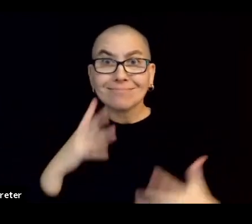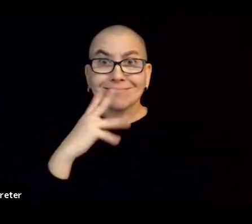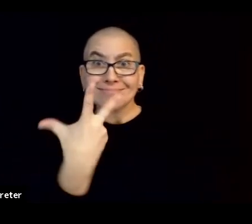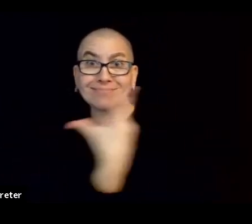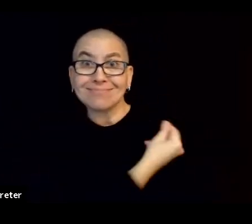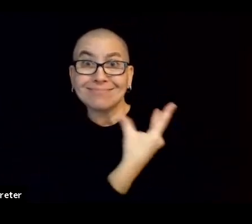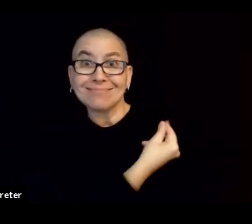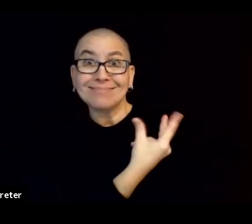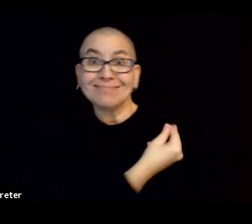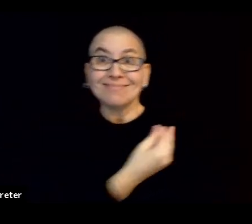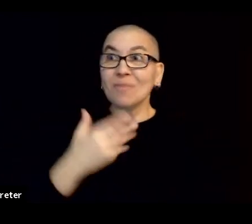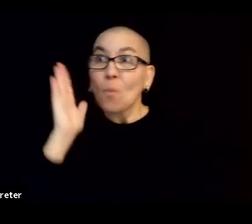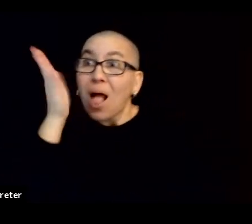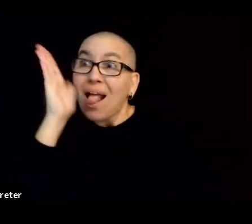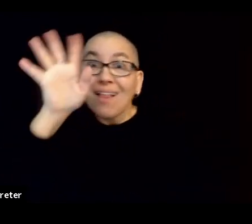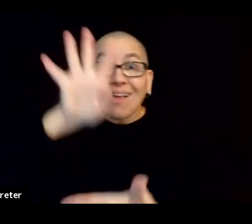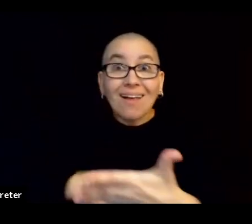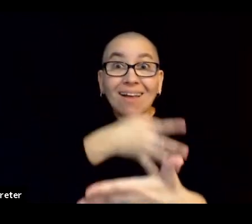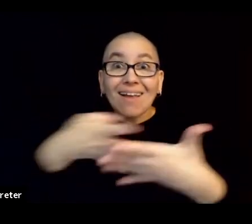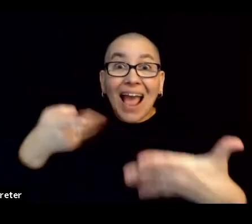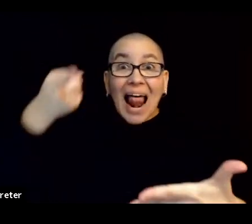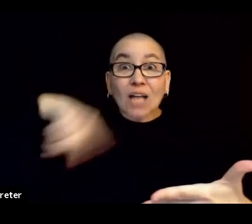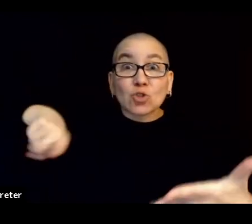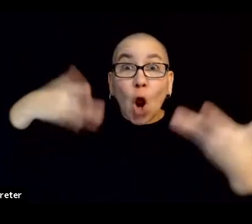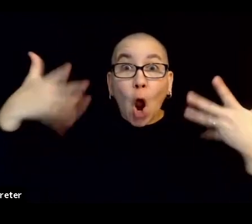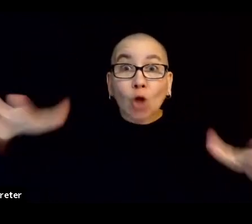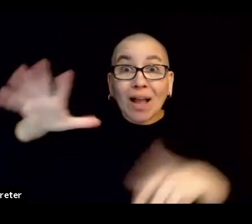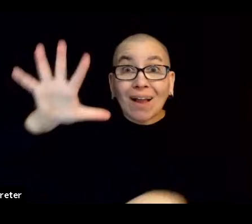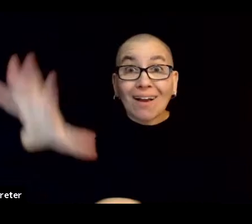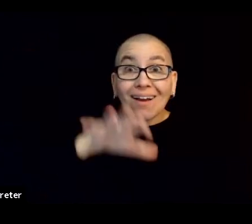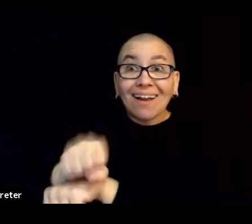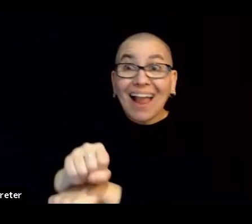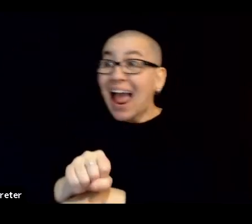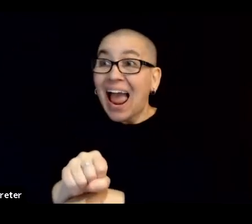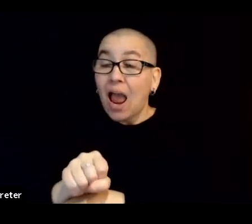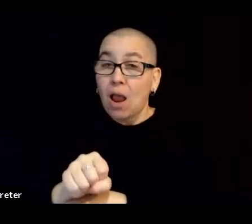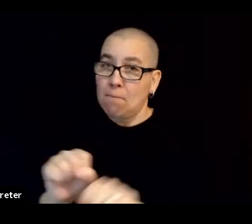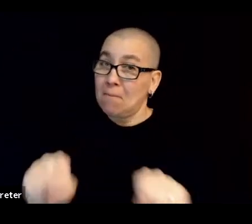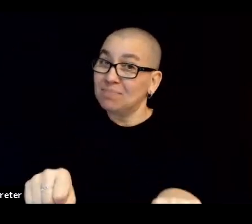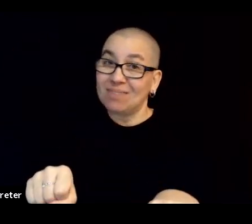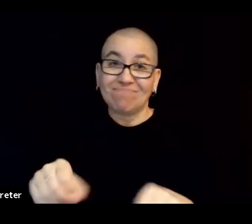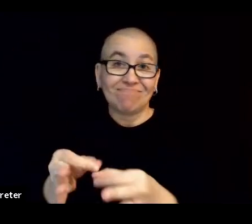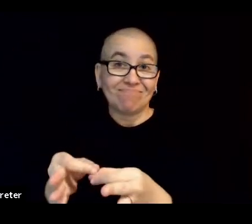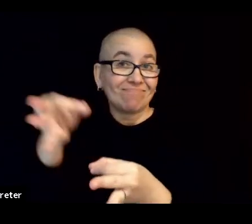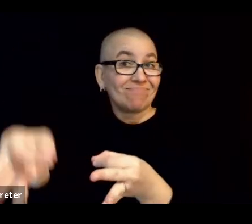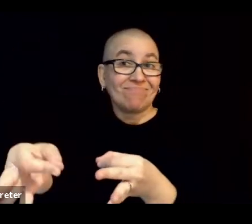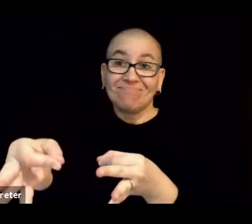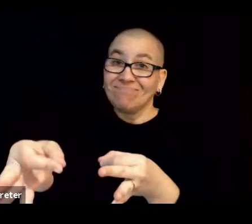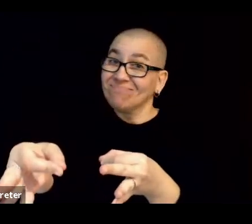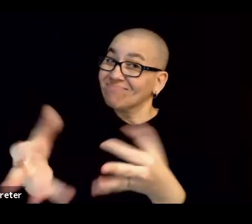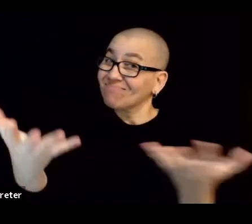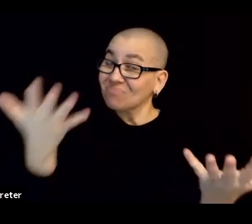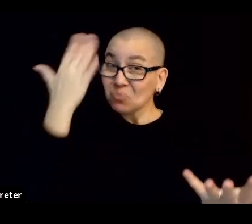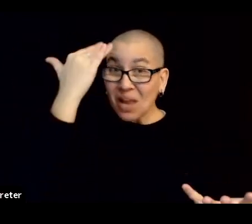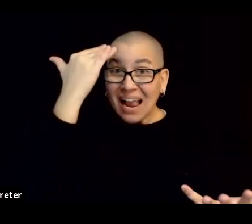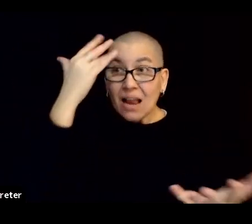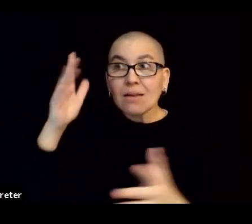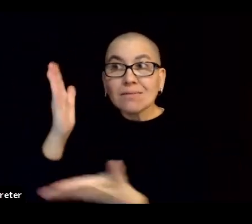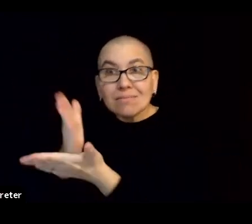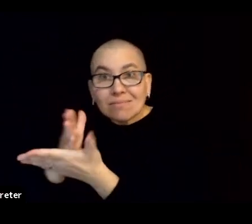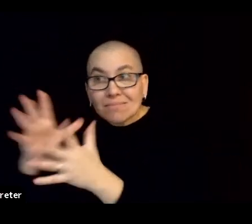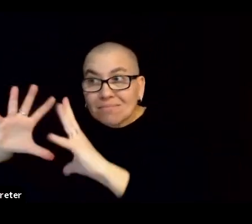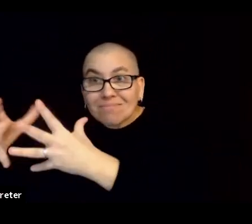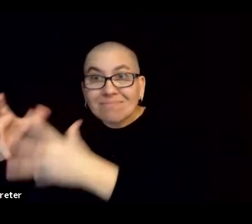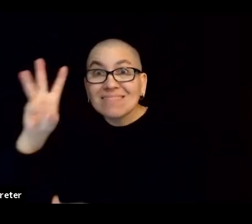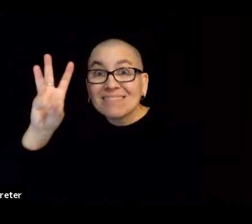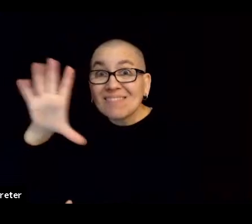these categories, over 65, educators, child care workers, will start to be vaccinated. But for many more of